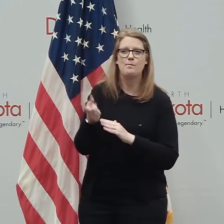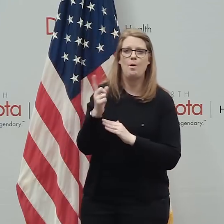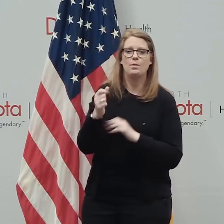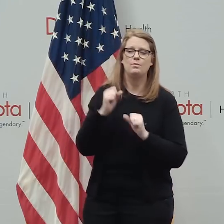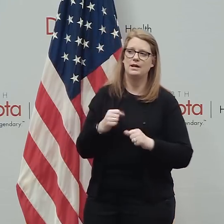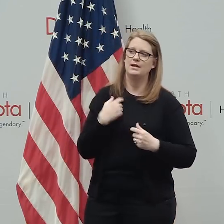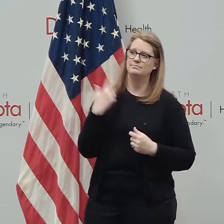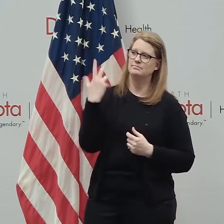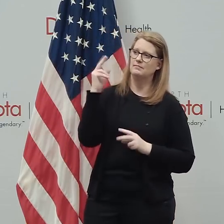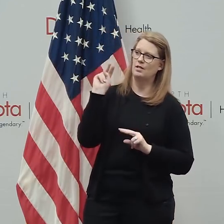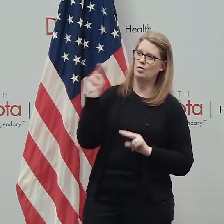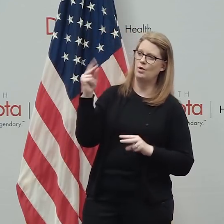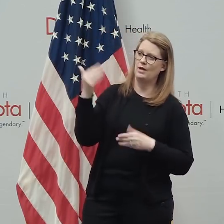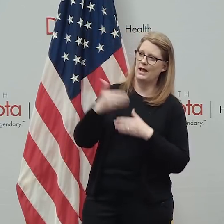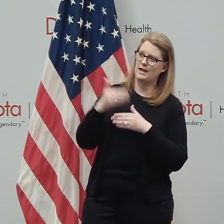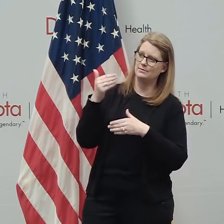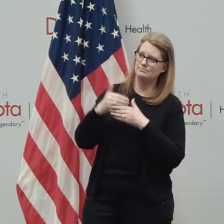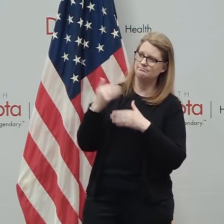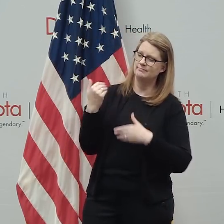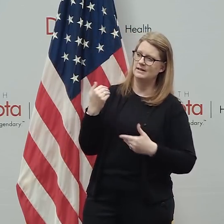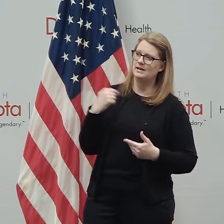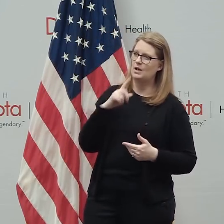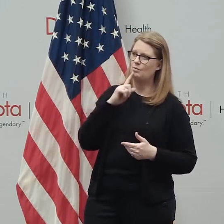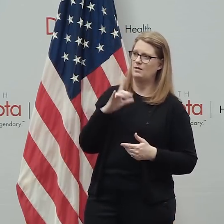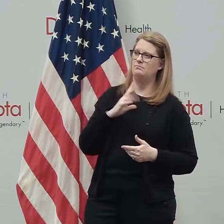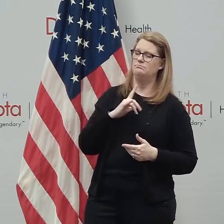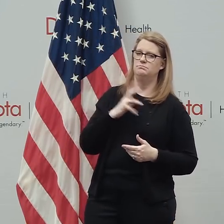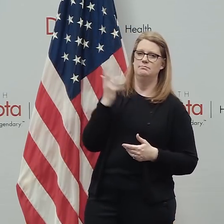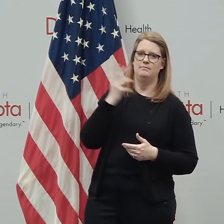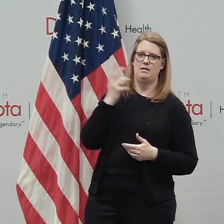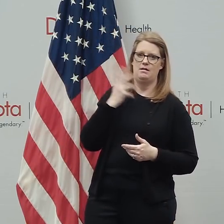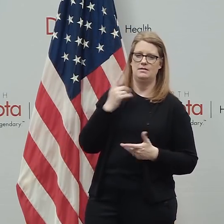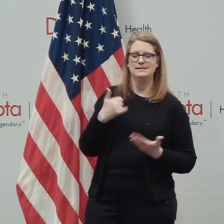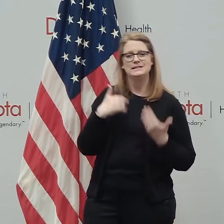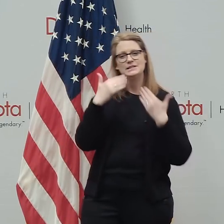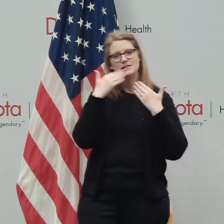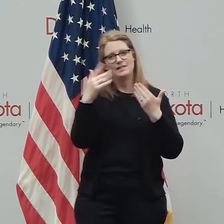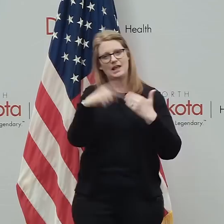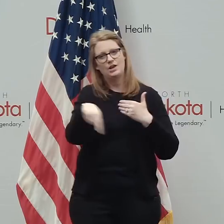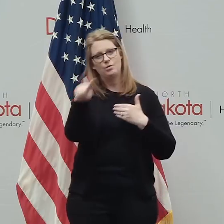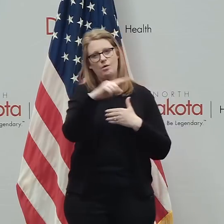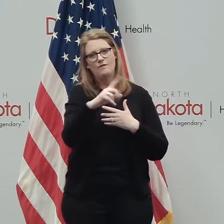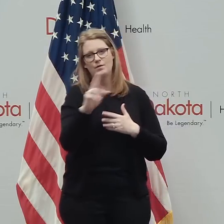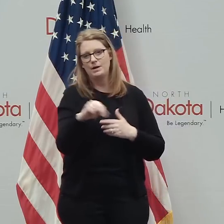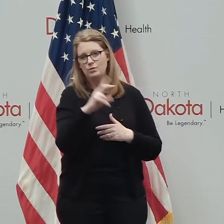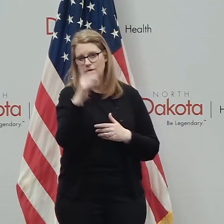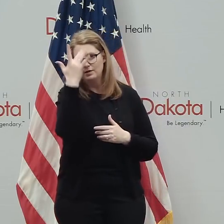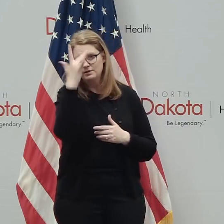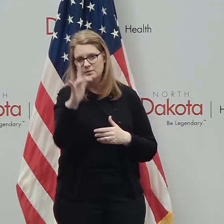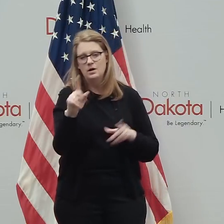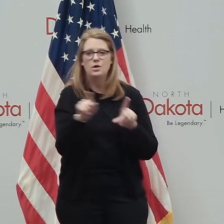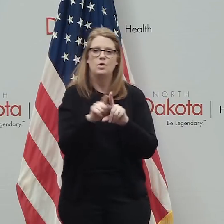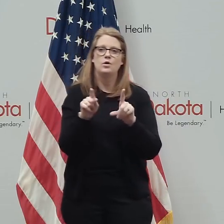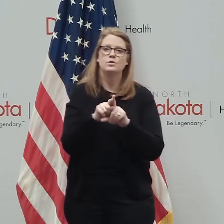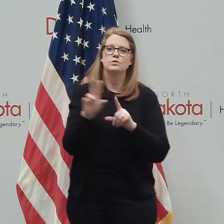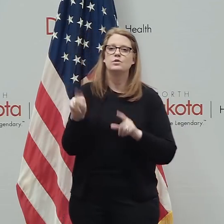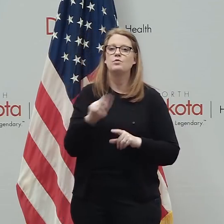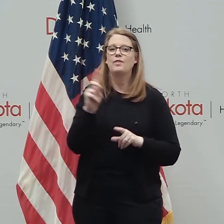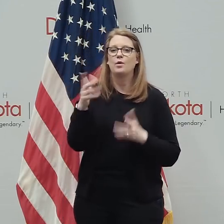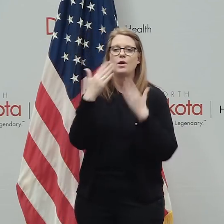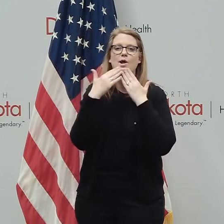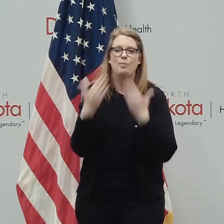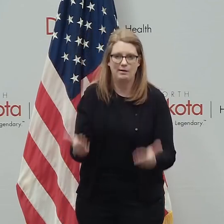we experience life in North Dakota. So again, thank you all for not only being North Dakota smart, but being North Dakota